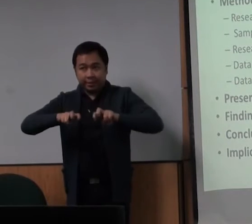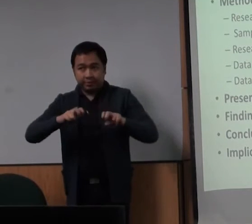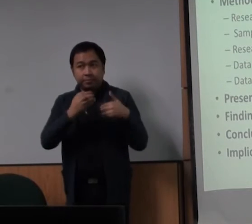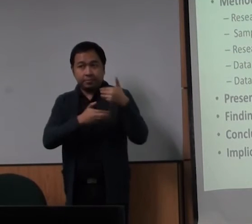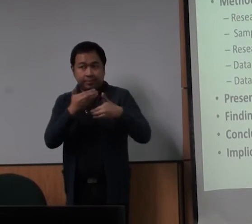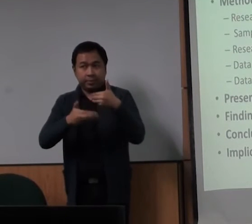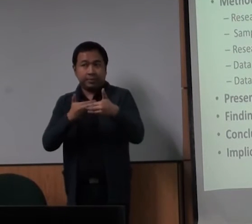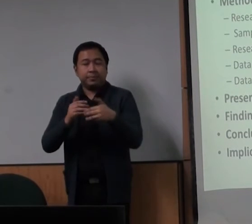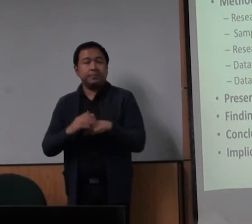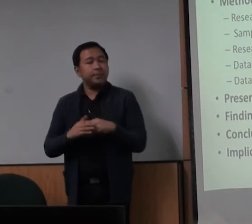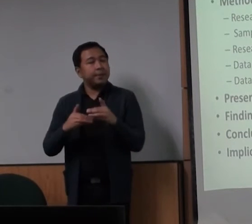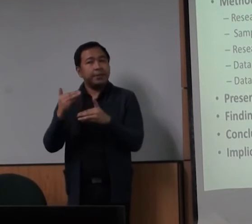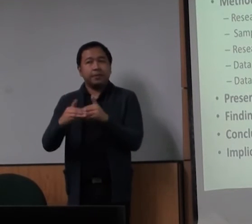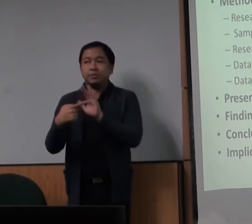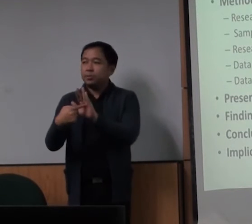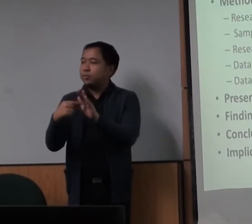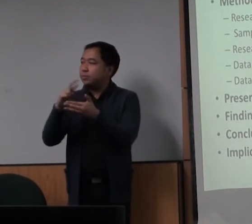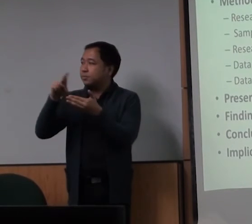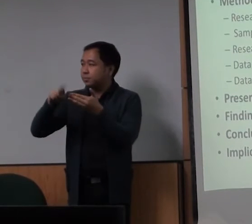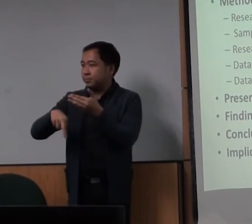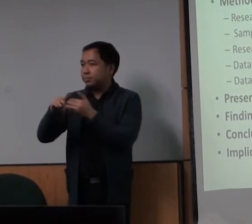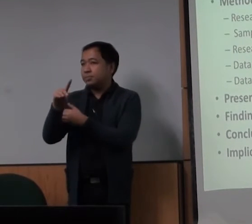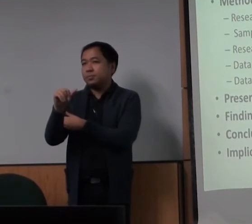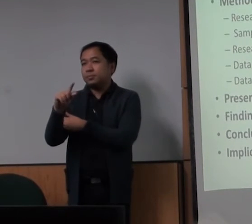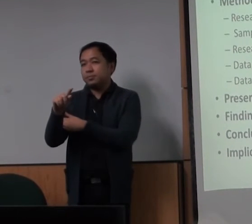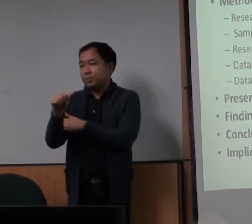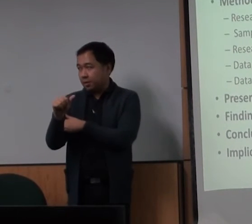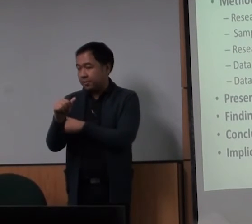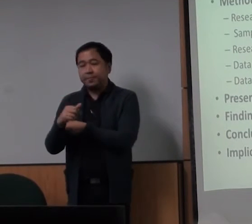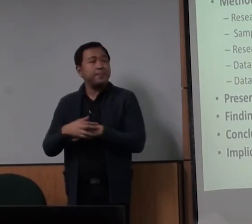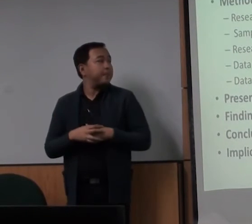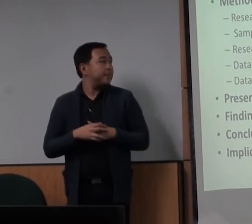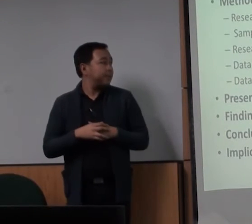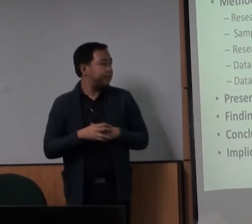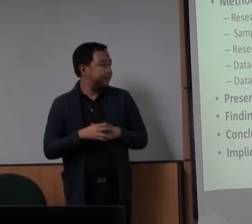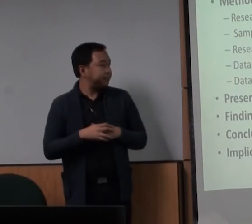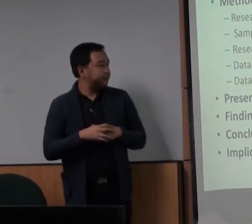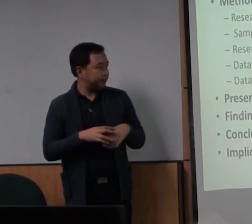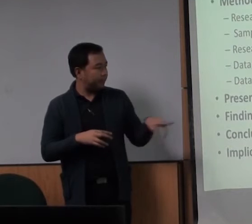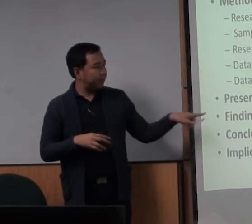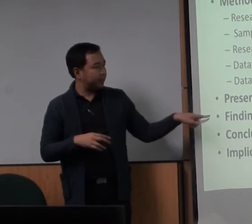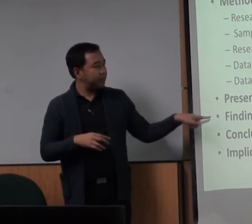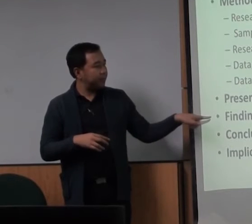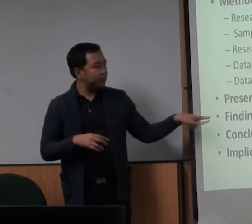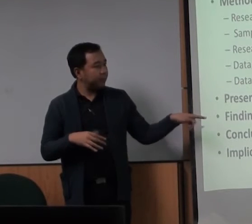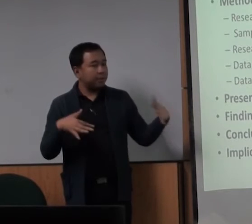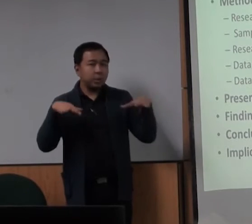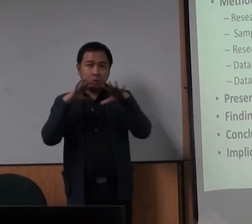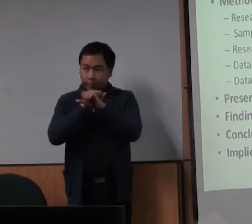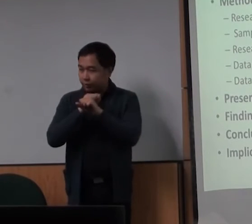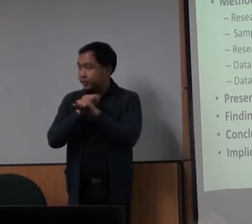be presenting the data and analyze it, and then the findings, conclusions,